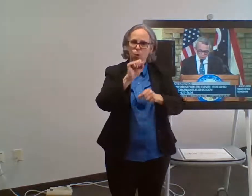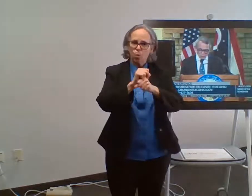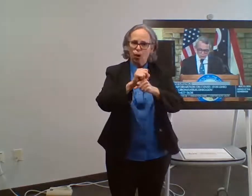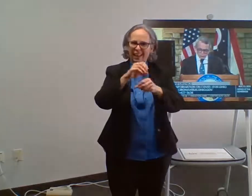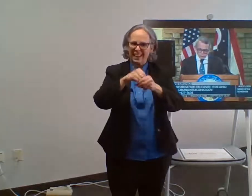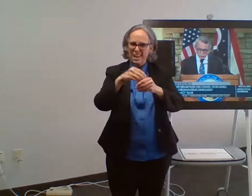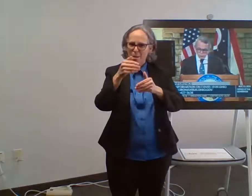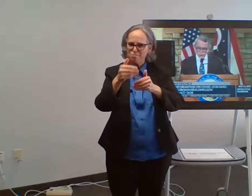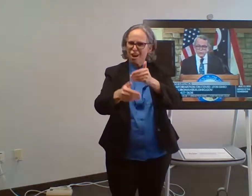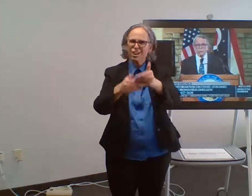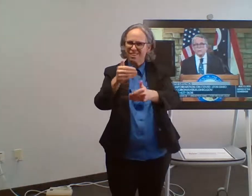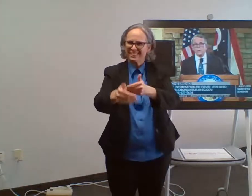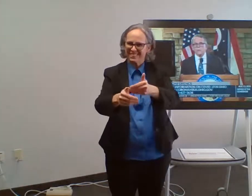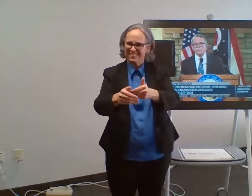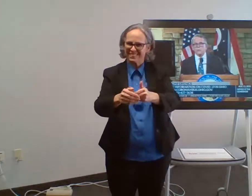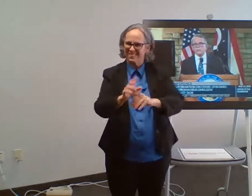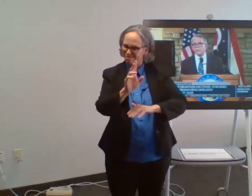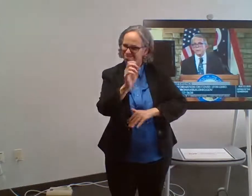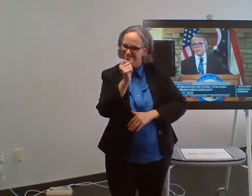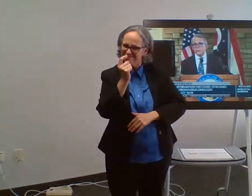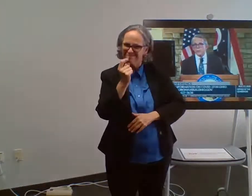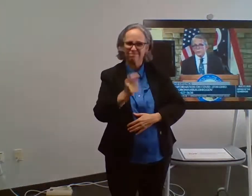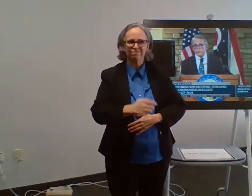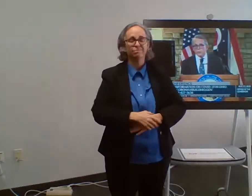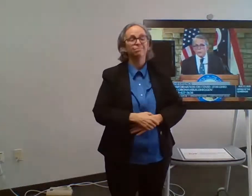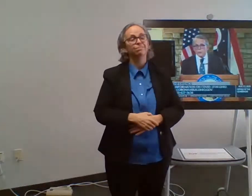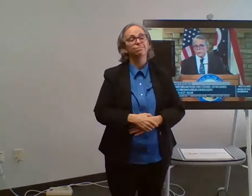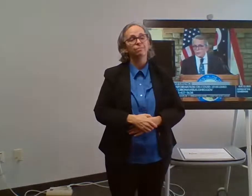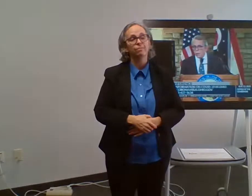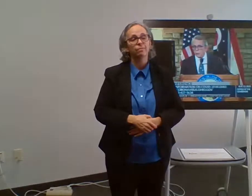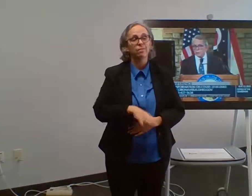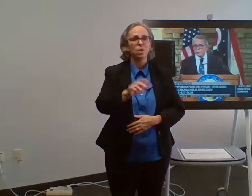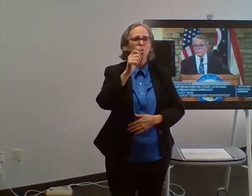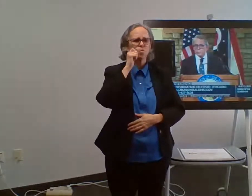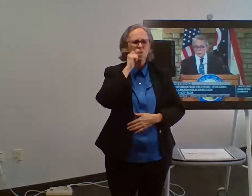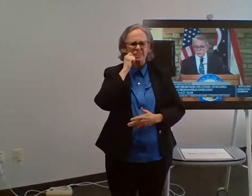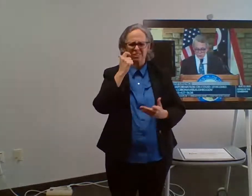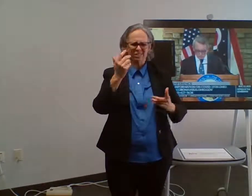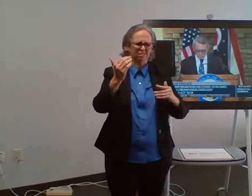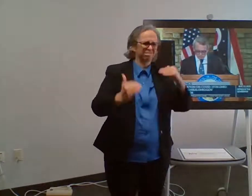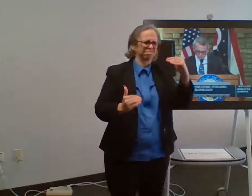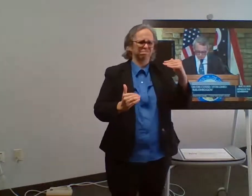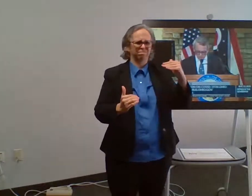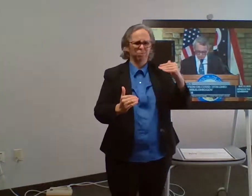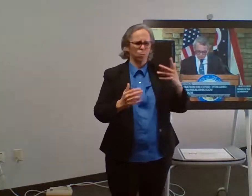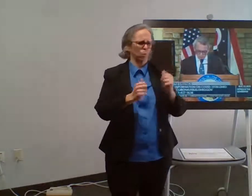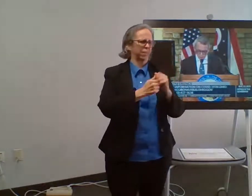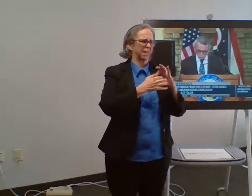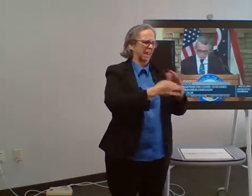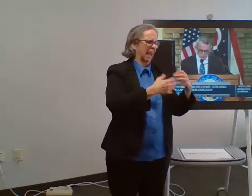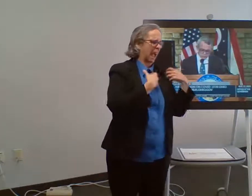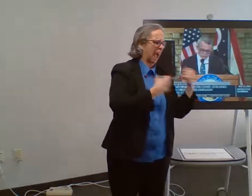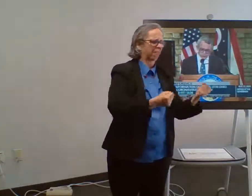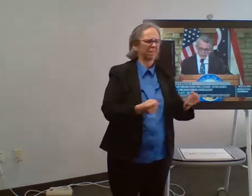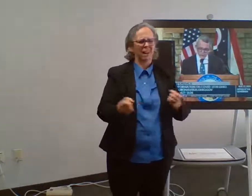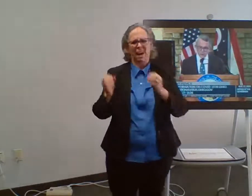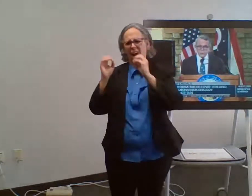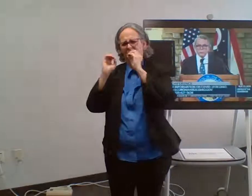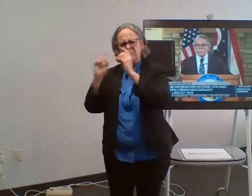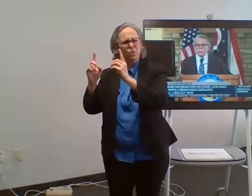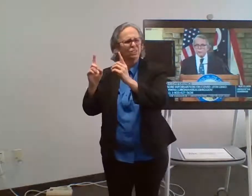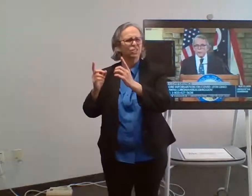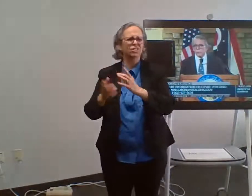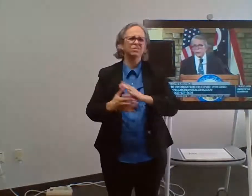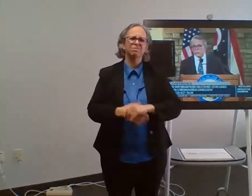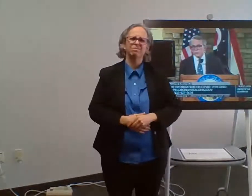There are racial disparities in so many different areas in health and education. Racism